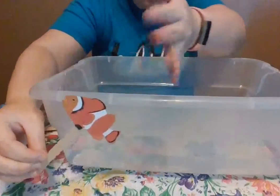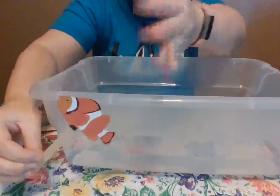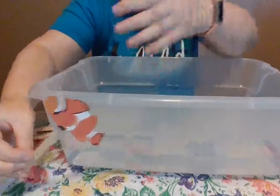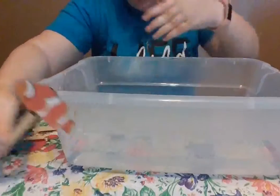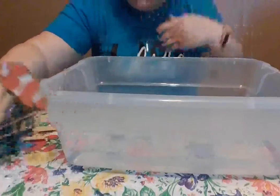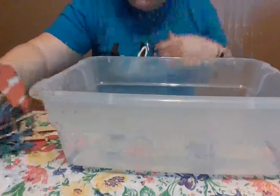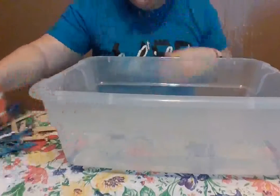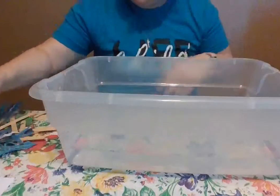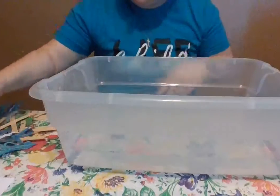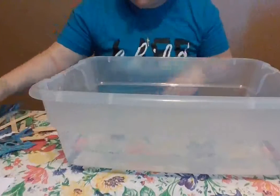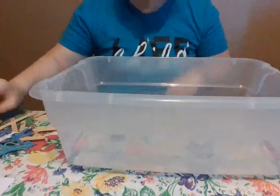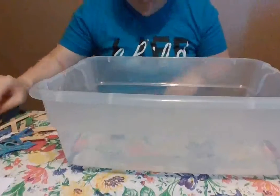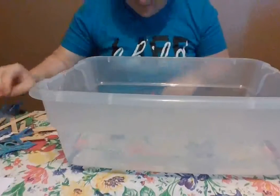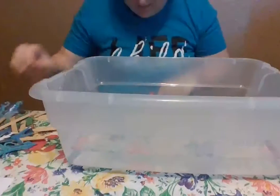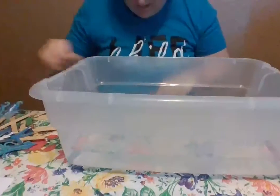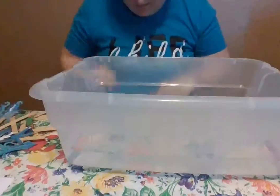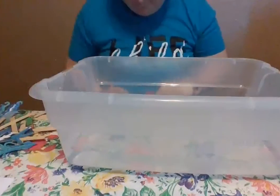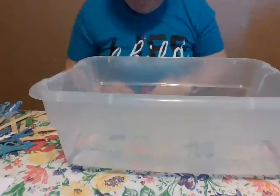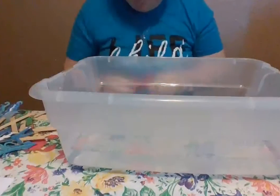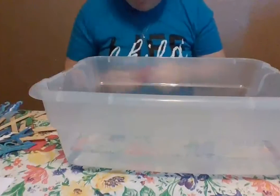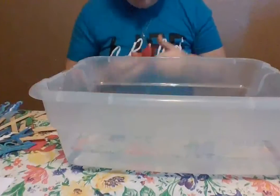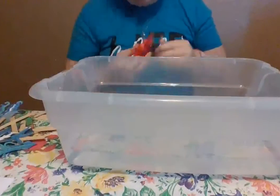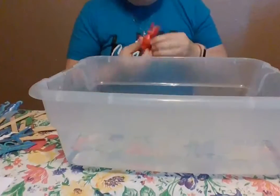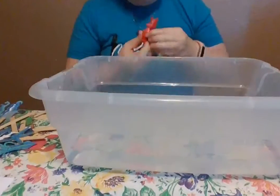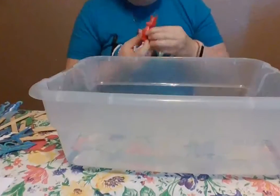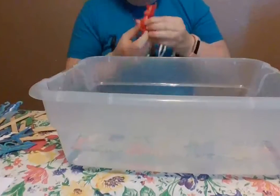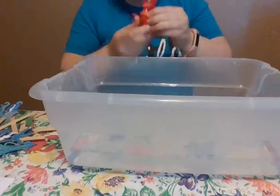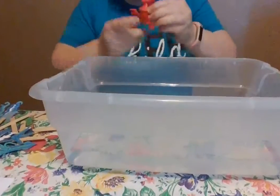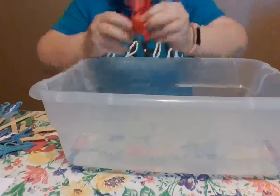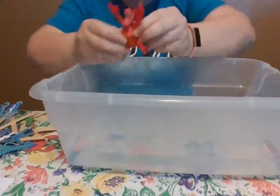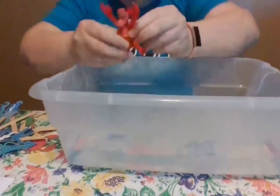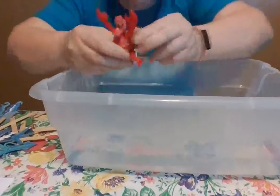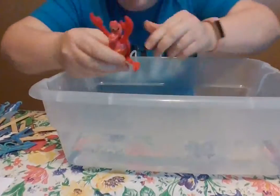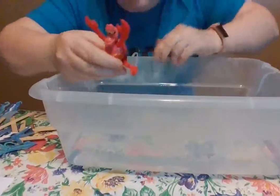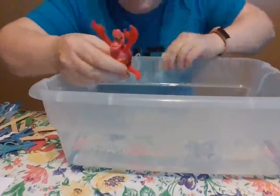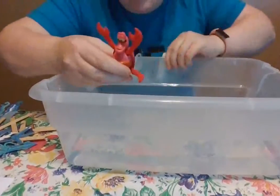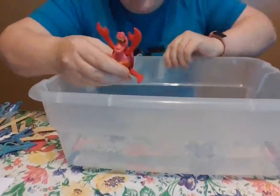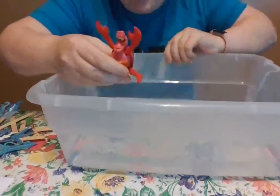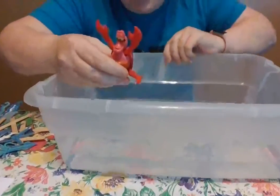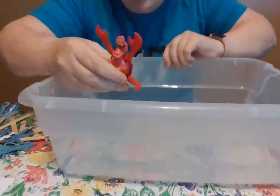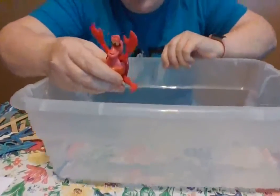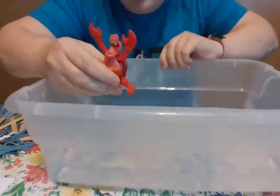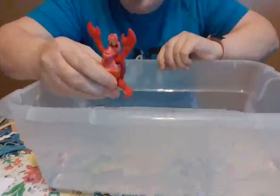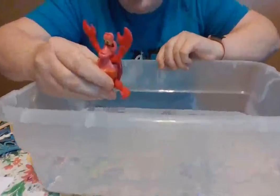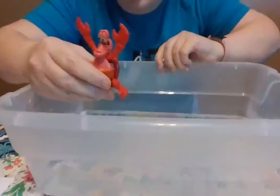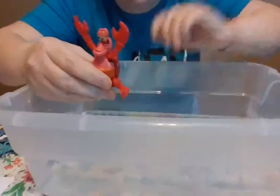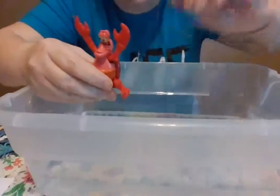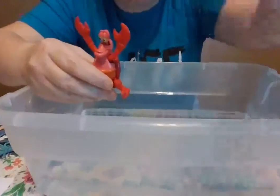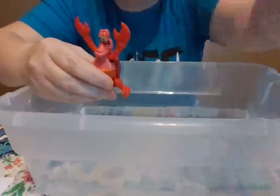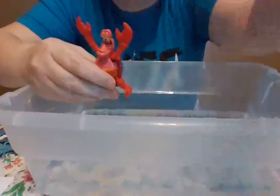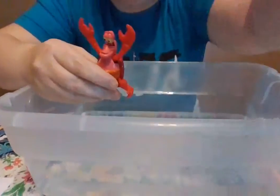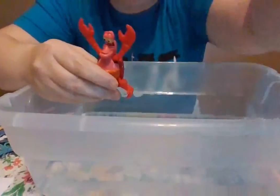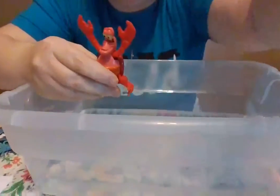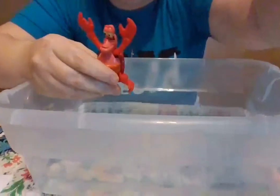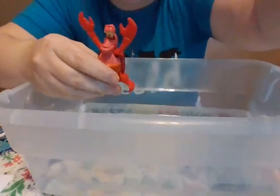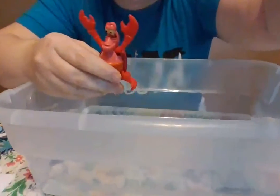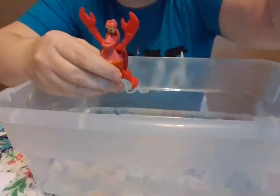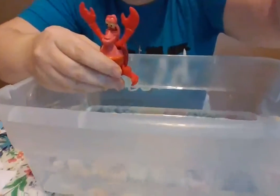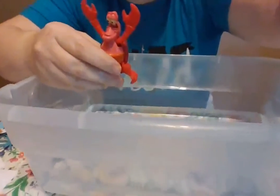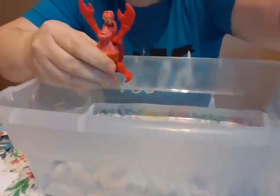fish? Just like that. I'm going to put my little Sebastian in there. Let's see if I can adjust it so you